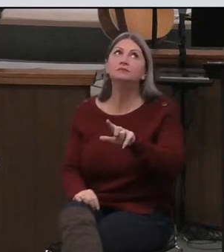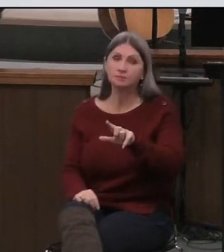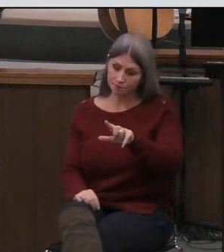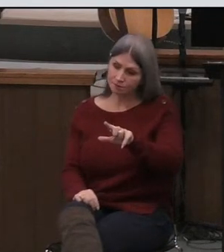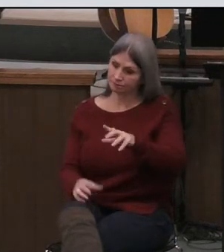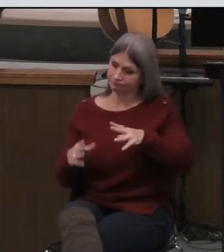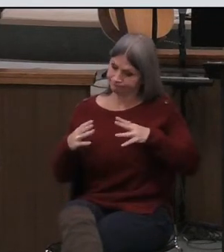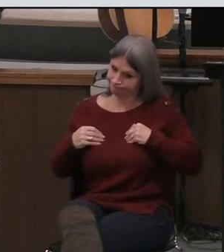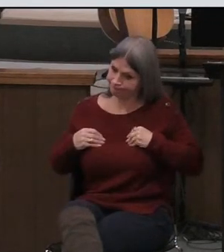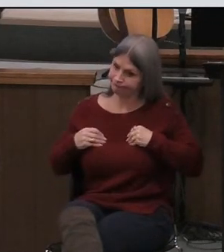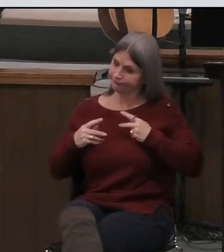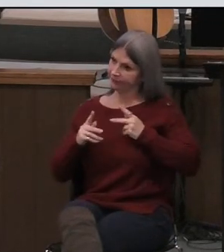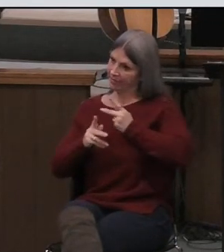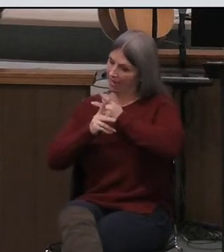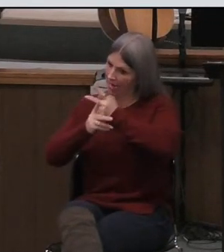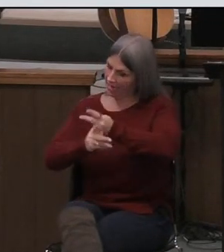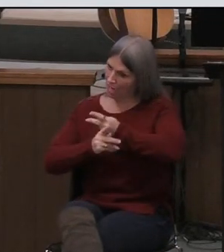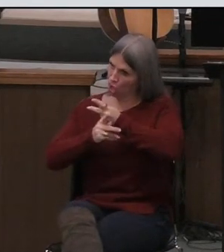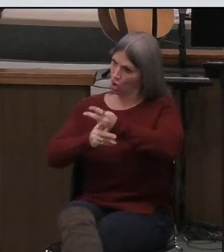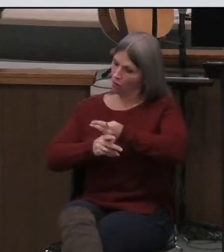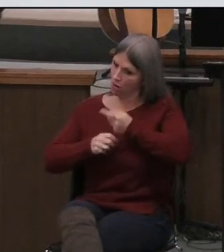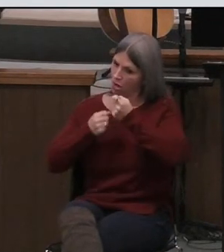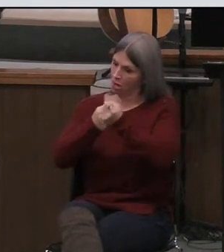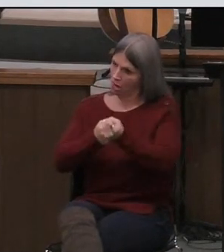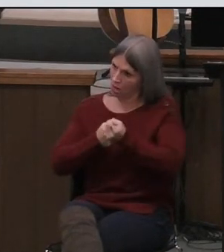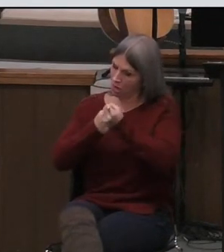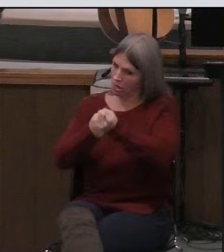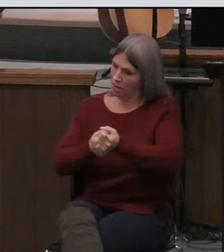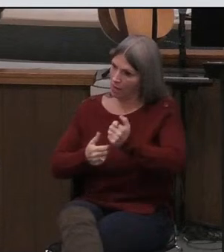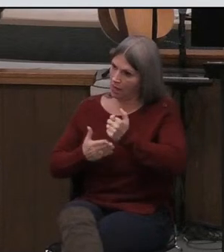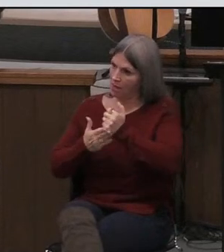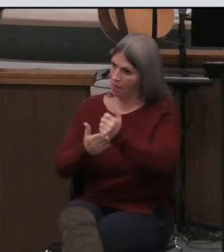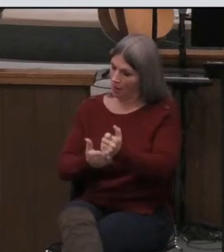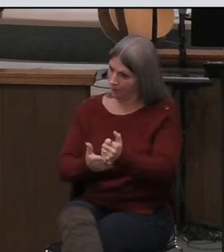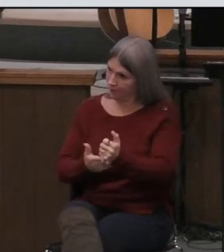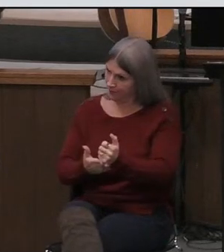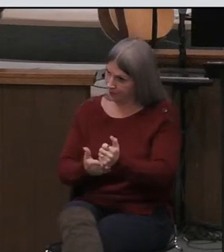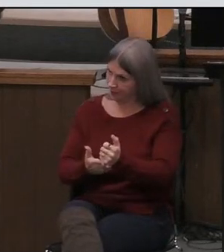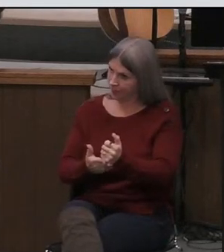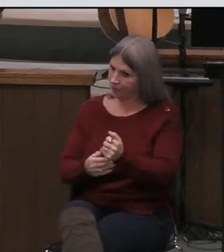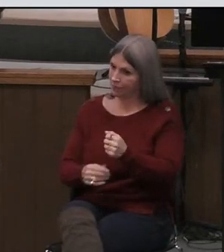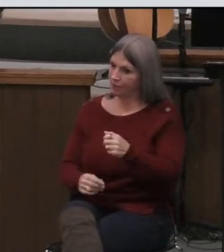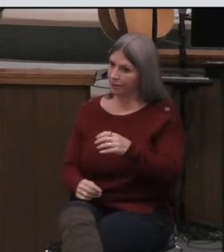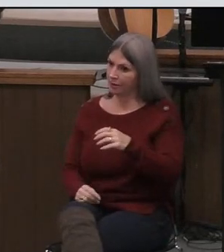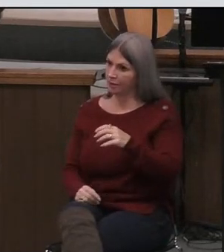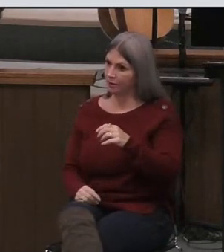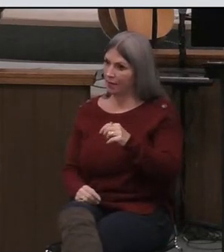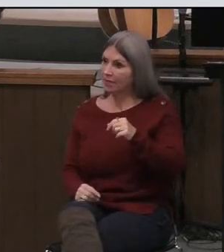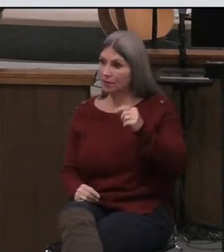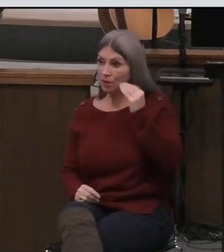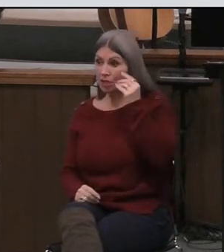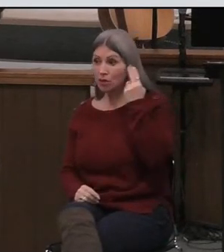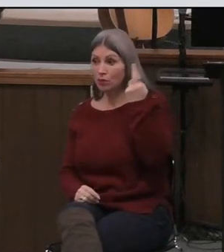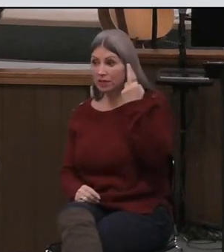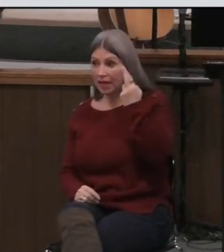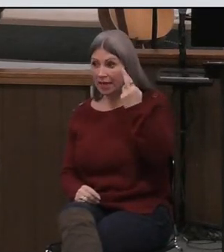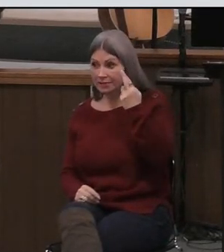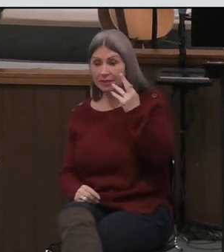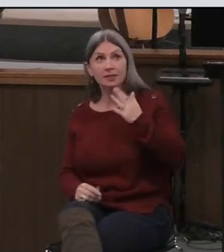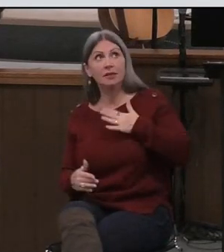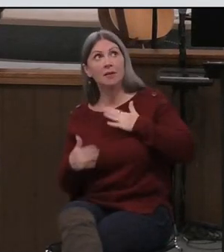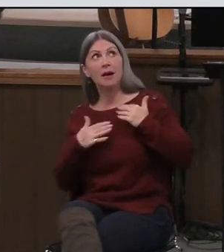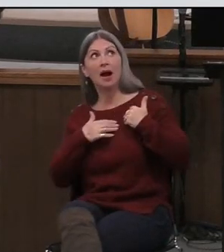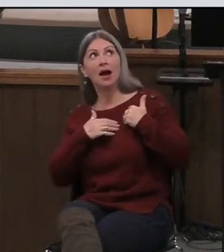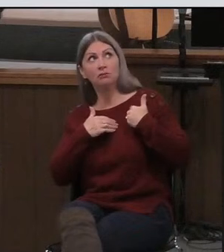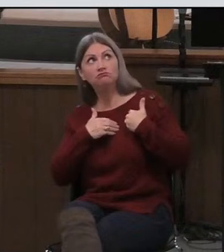for, feeding, and leading the churches, for which he was accountable to God. Daily